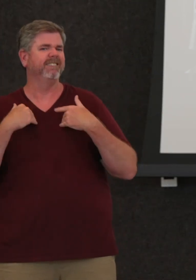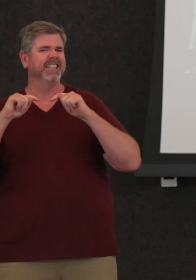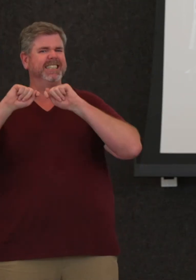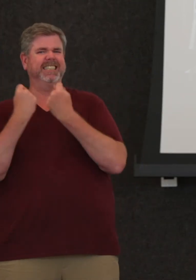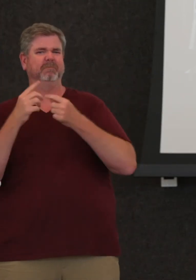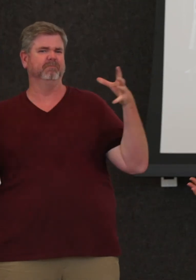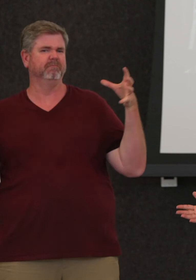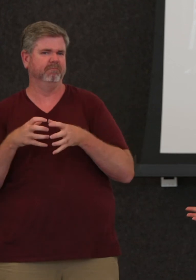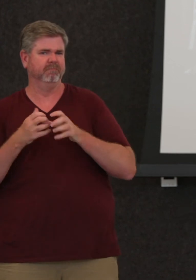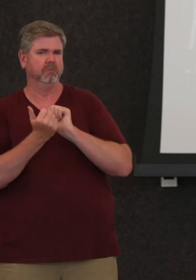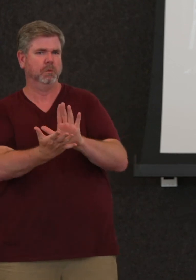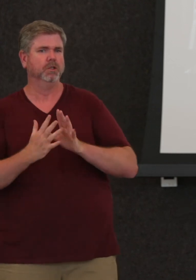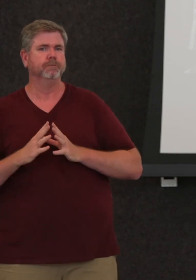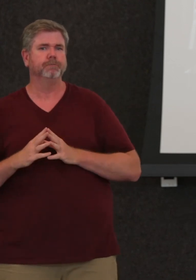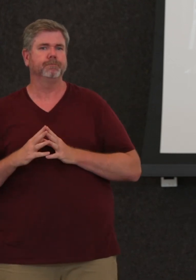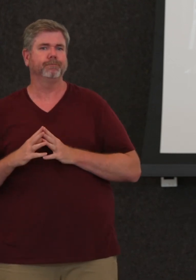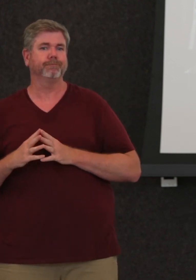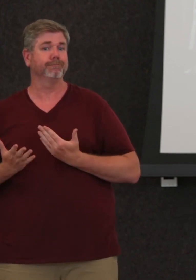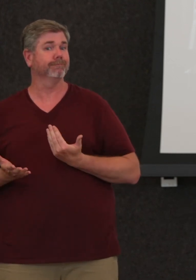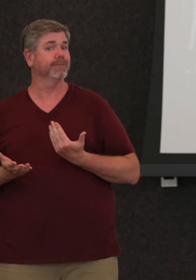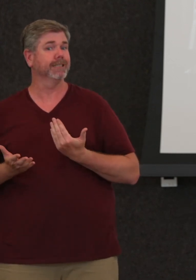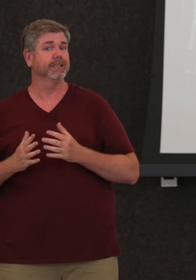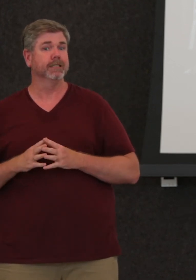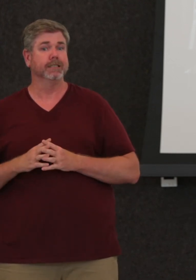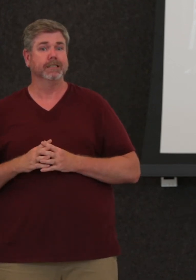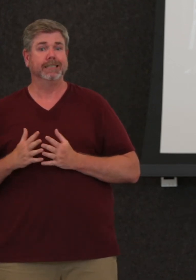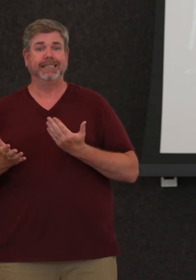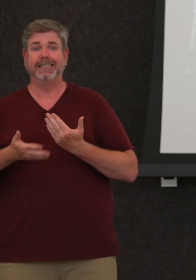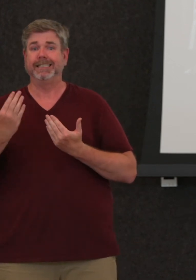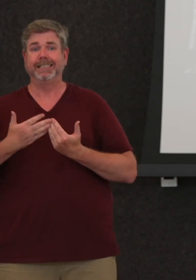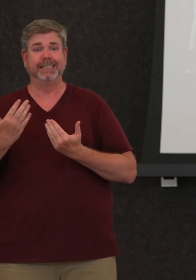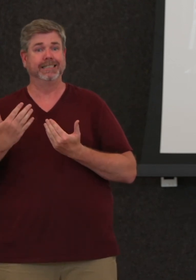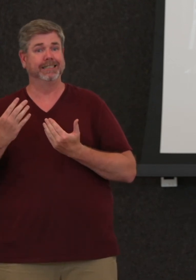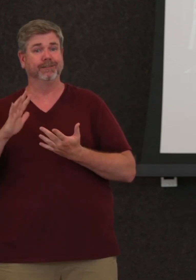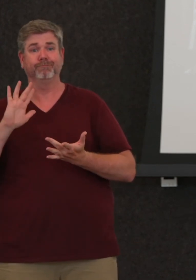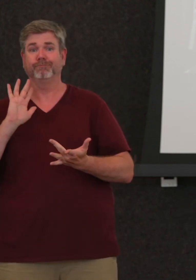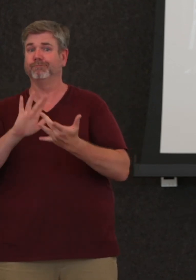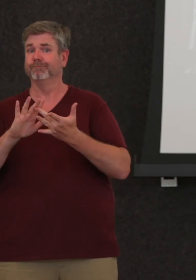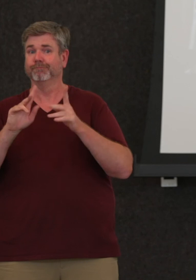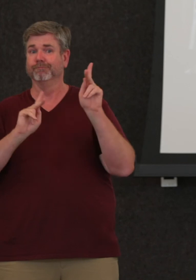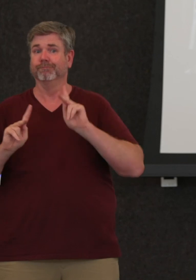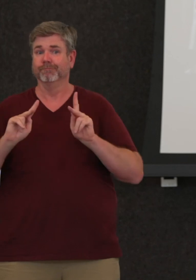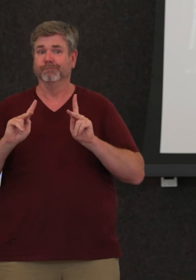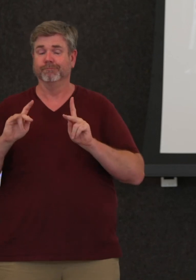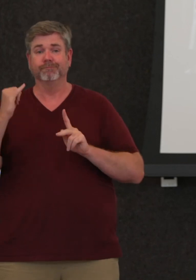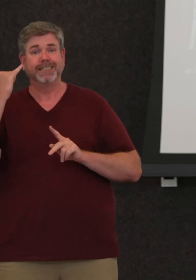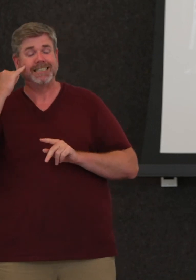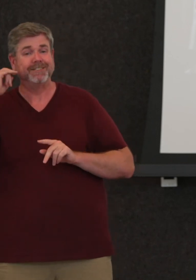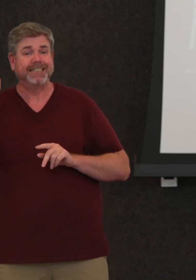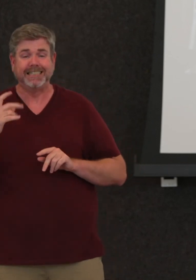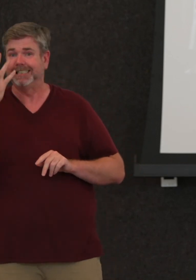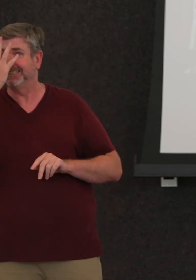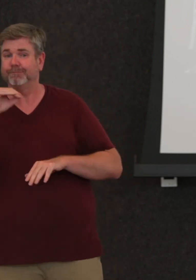have access to what Dr. Ali spoke earlier about residential. If somebody needs to go to residential treatment, it needs to go to